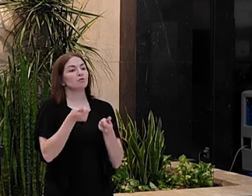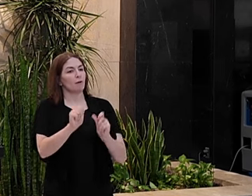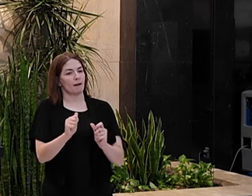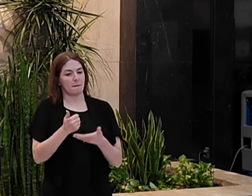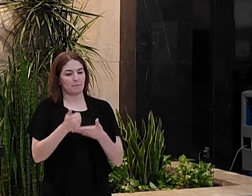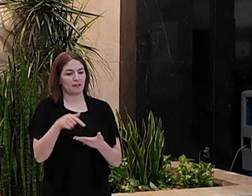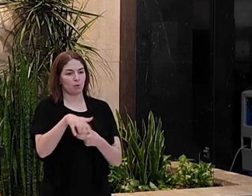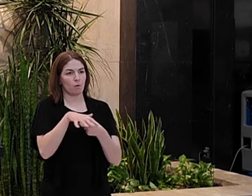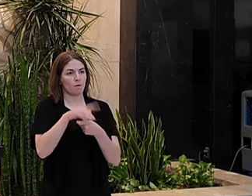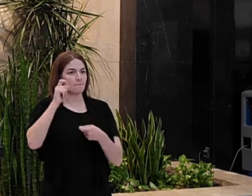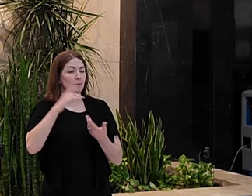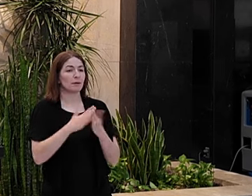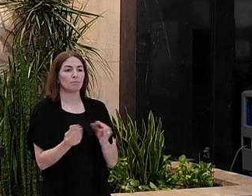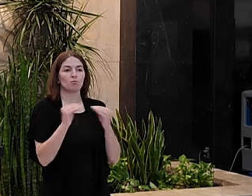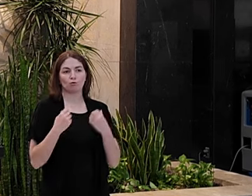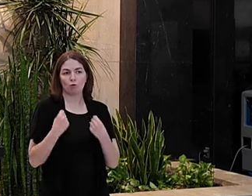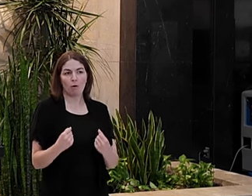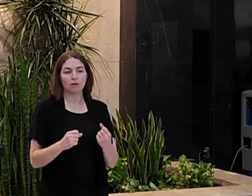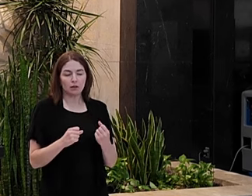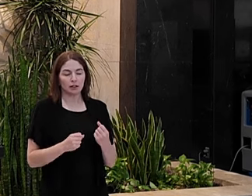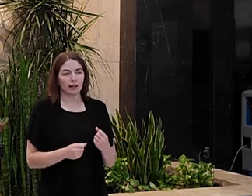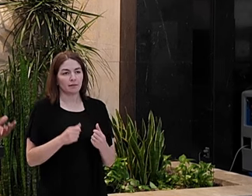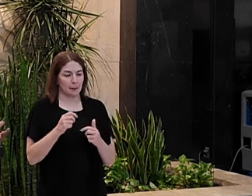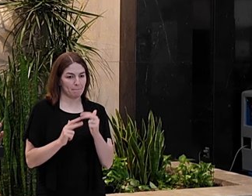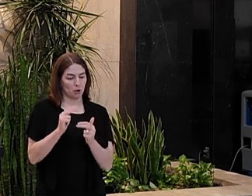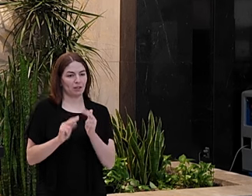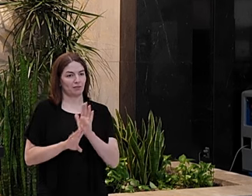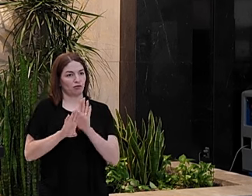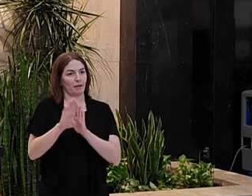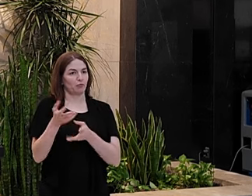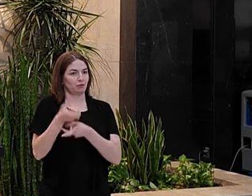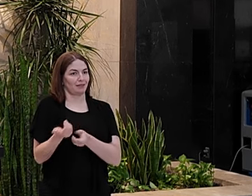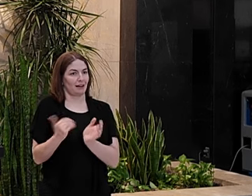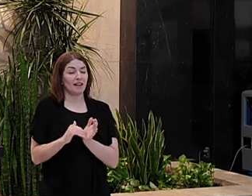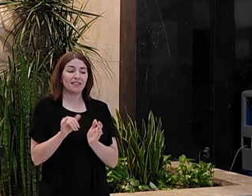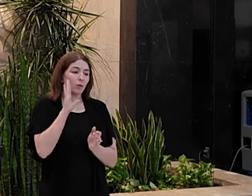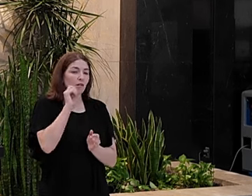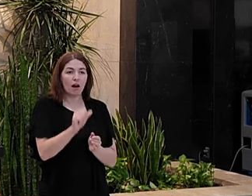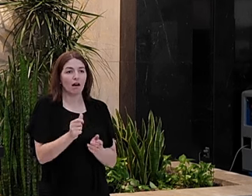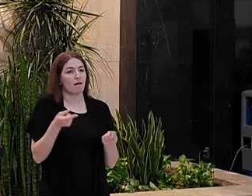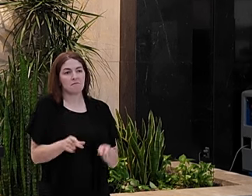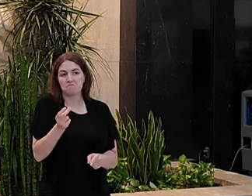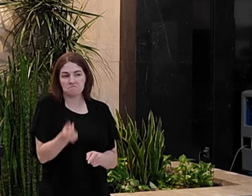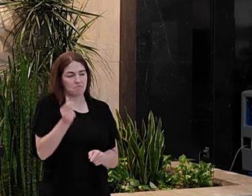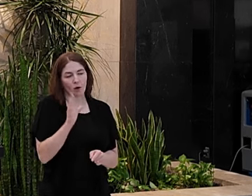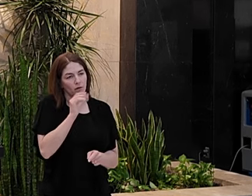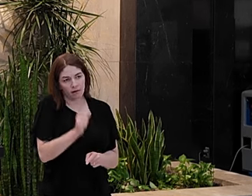strengthen this local government and rebuild trust. And that's going to not be something that happens overnight. It's something that is going to